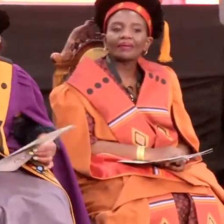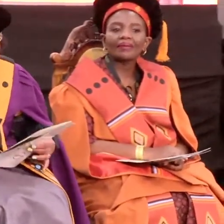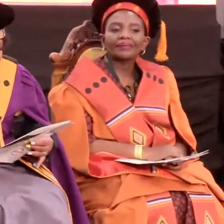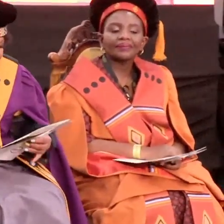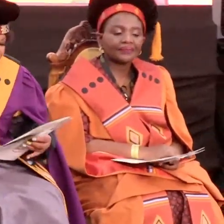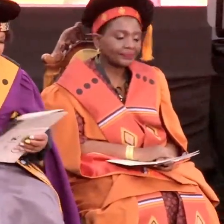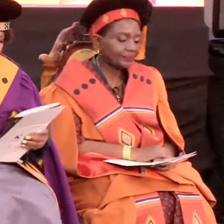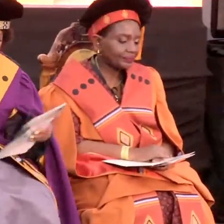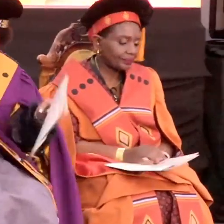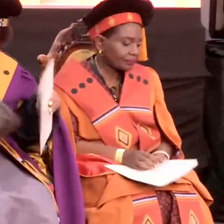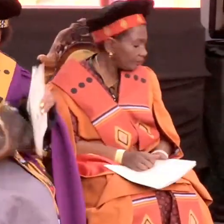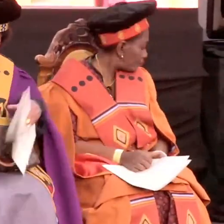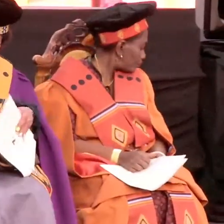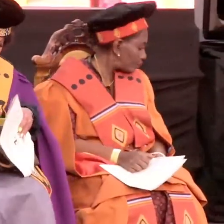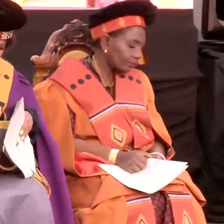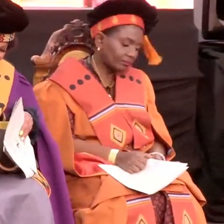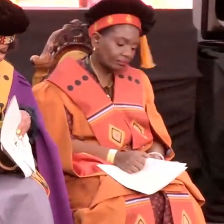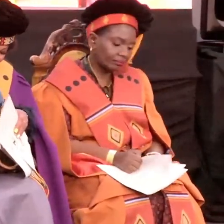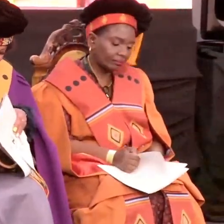President,